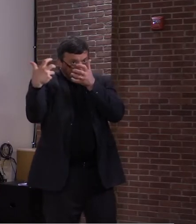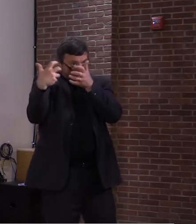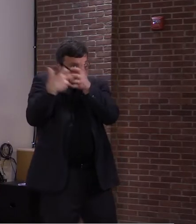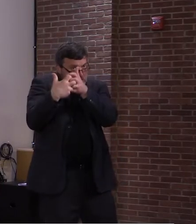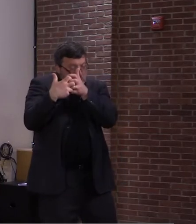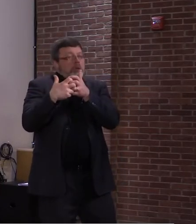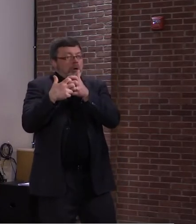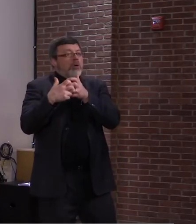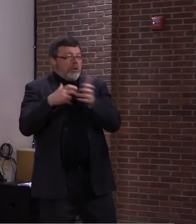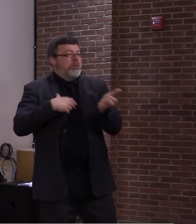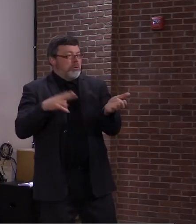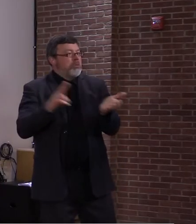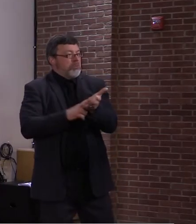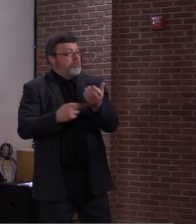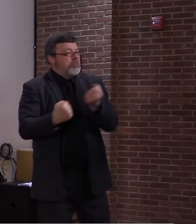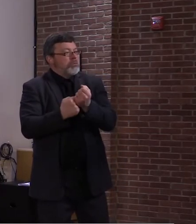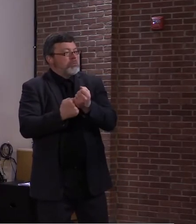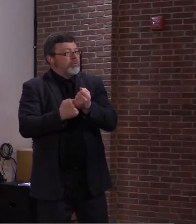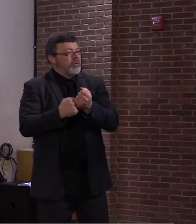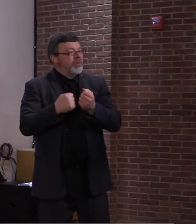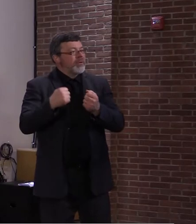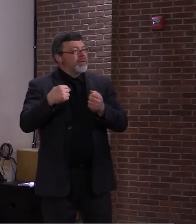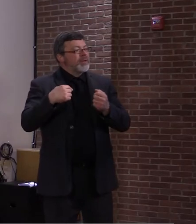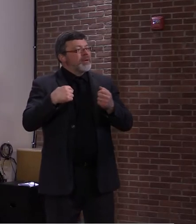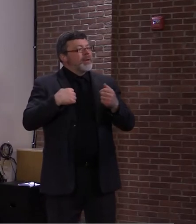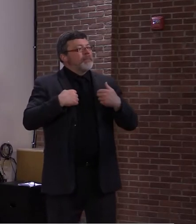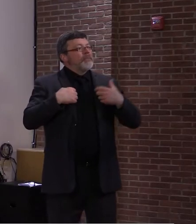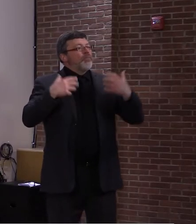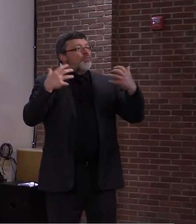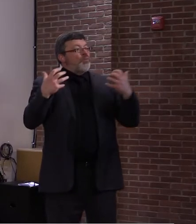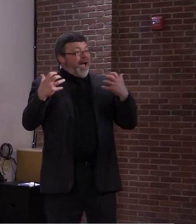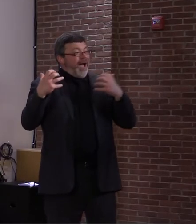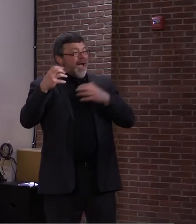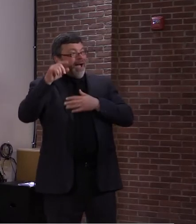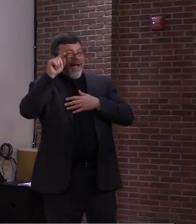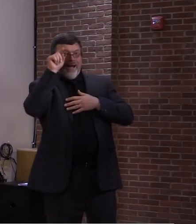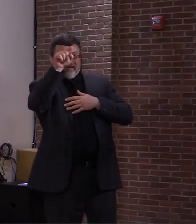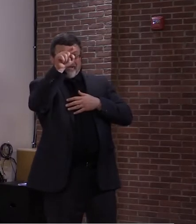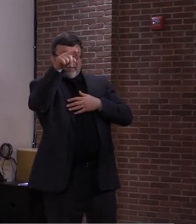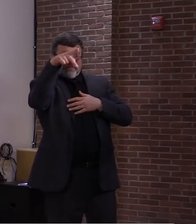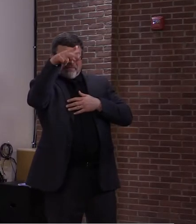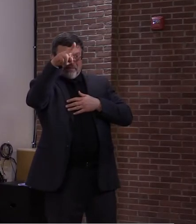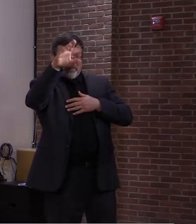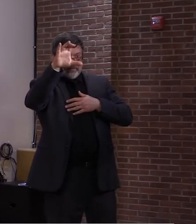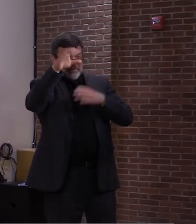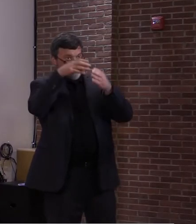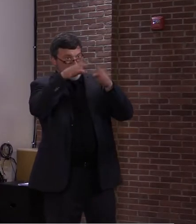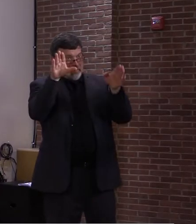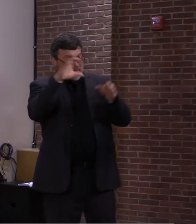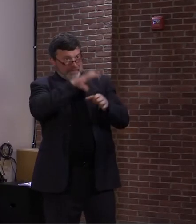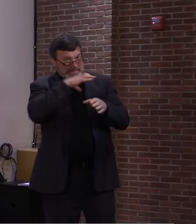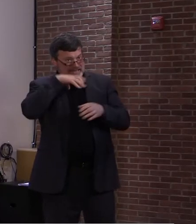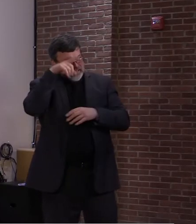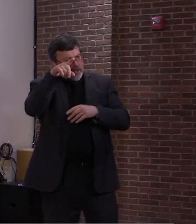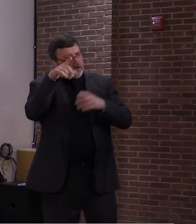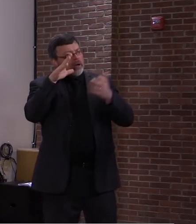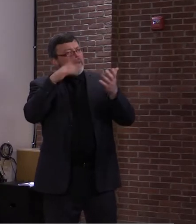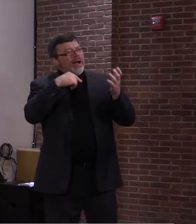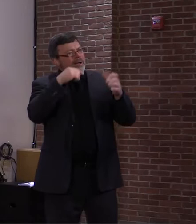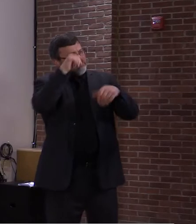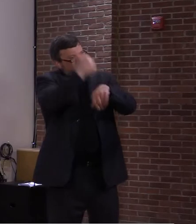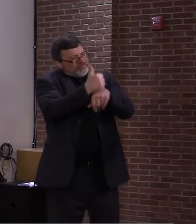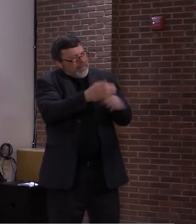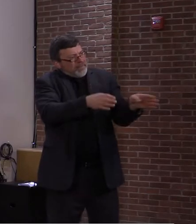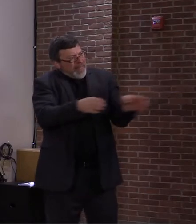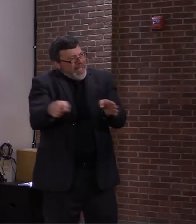a plan and then come back to us and tell us what this plan looks like and how much is it going to cost before